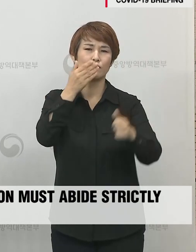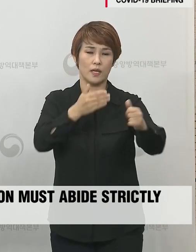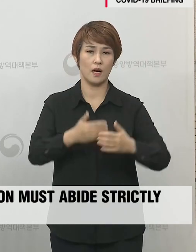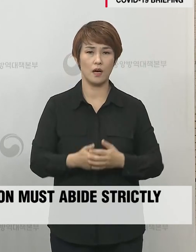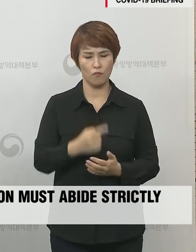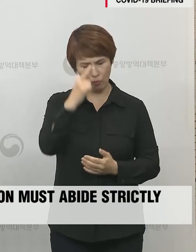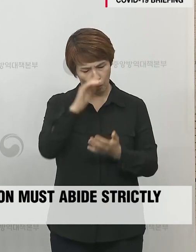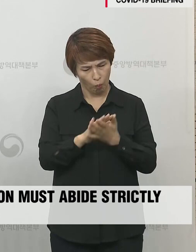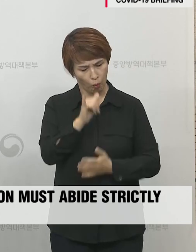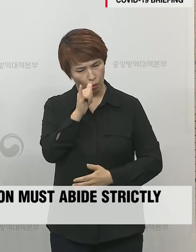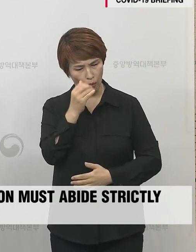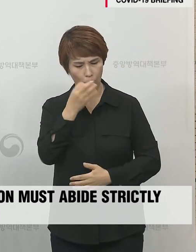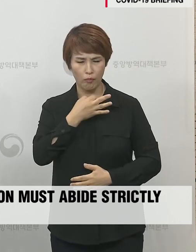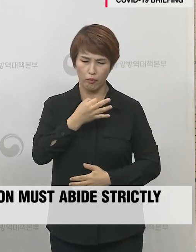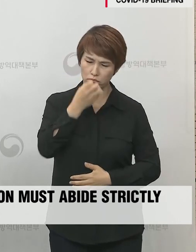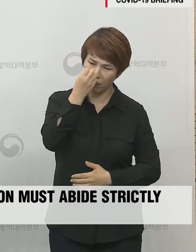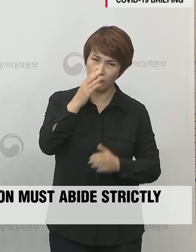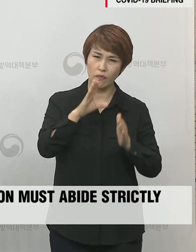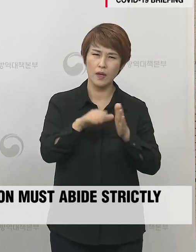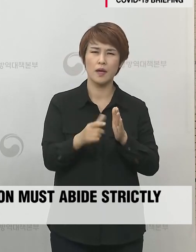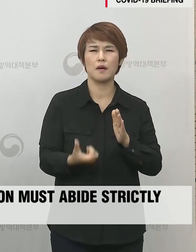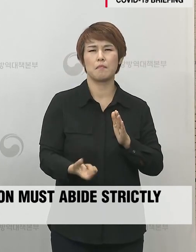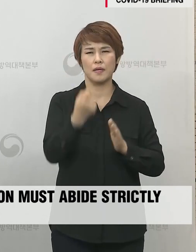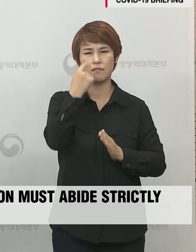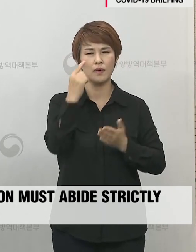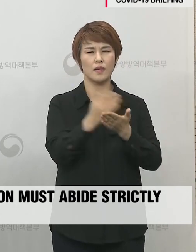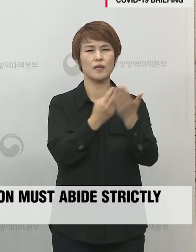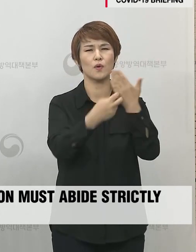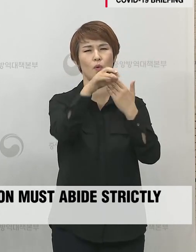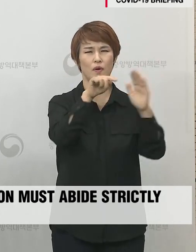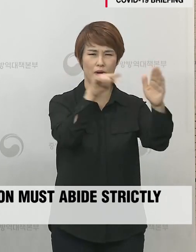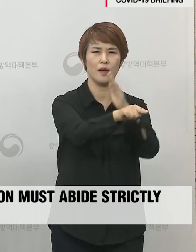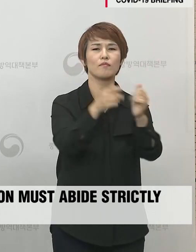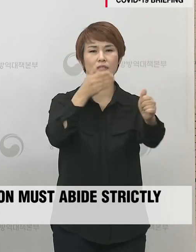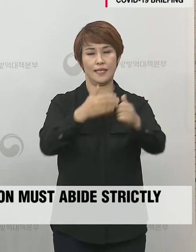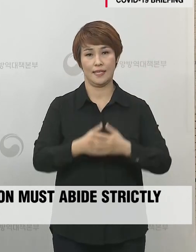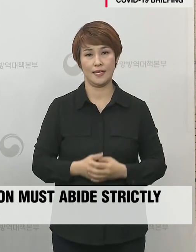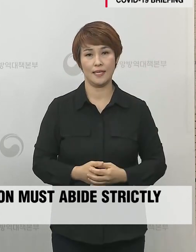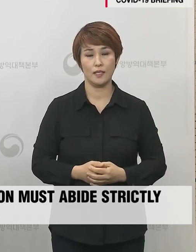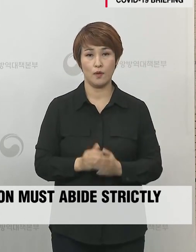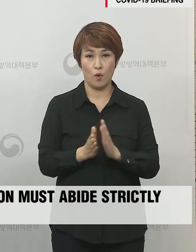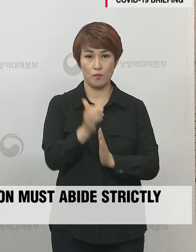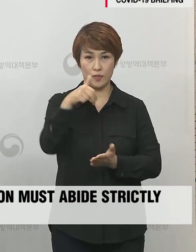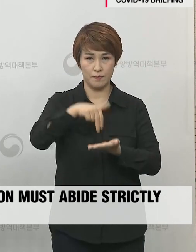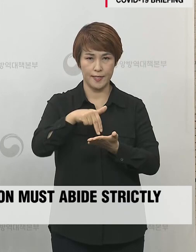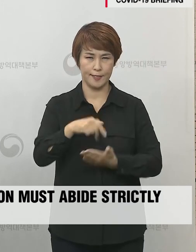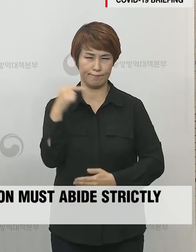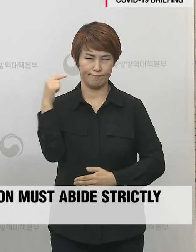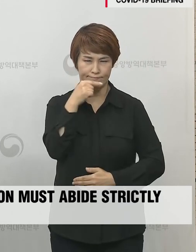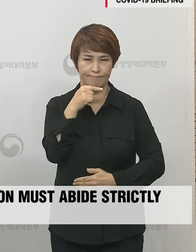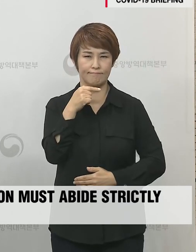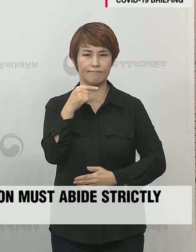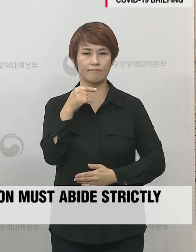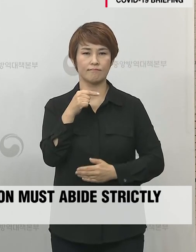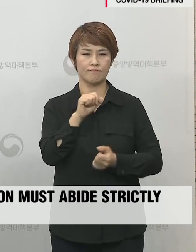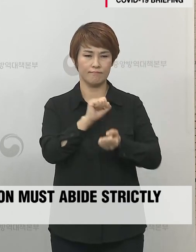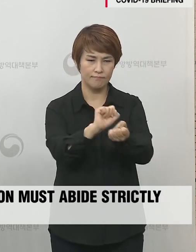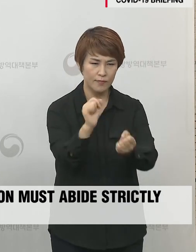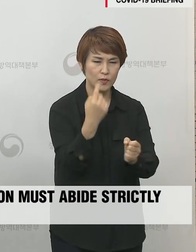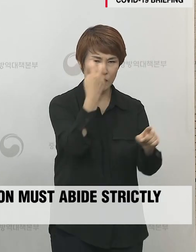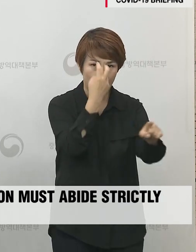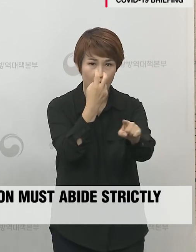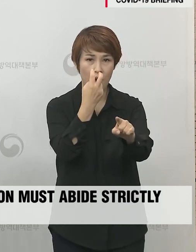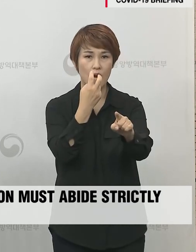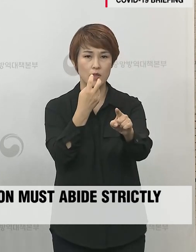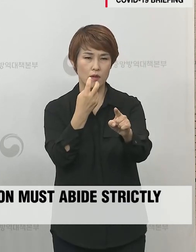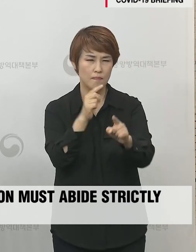whole and be a big threat to the society. So again, we ask you to get tested as soon as possible if you have